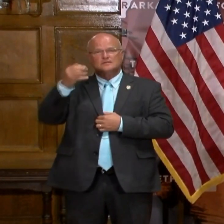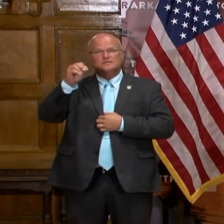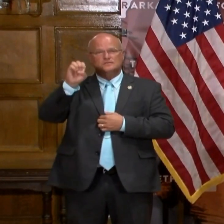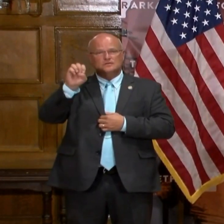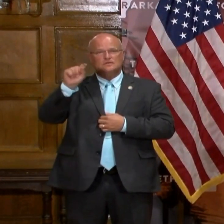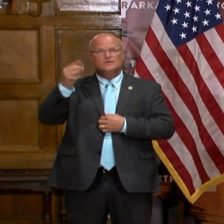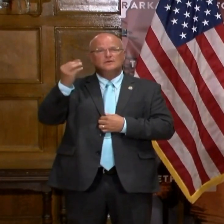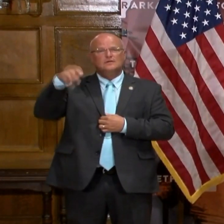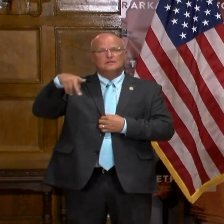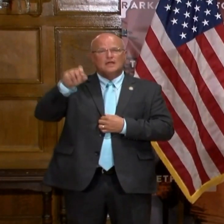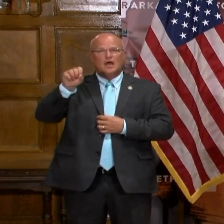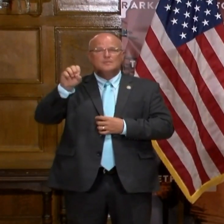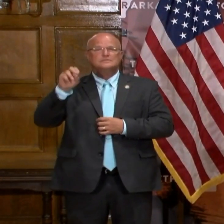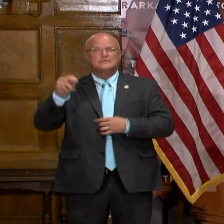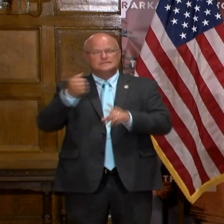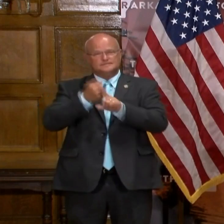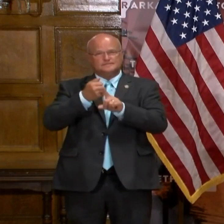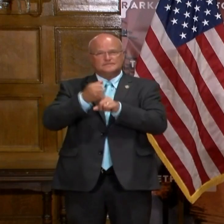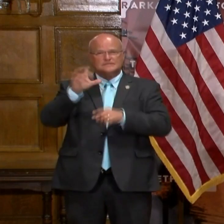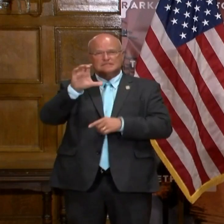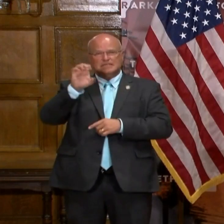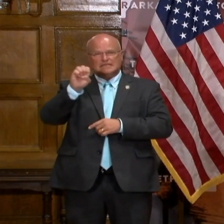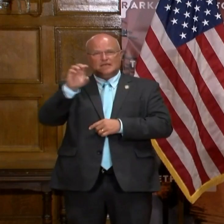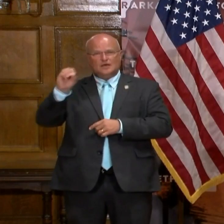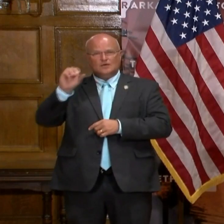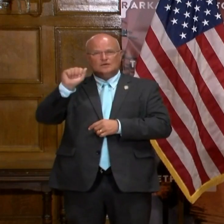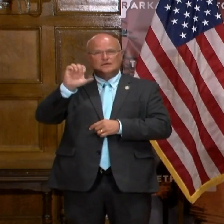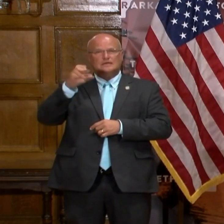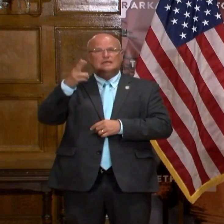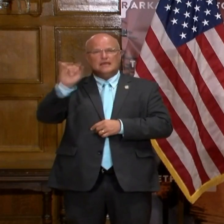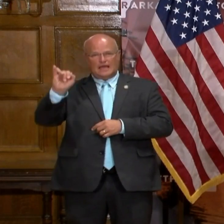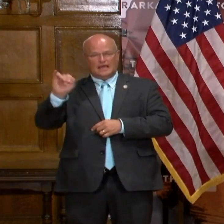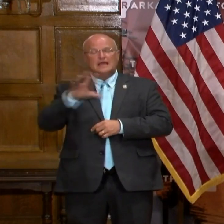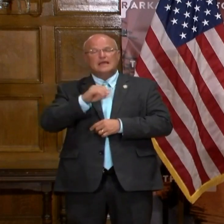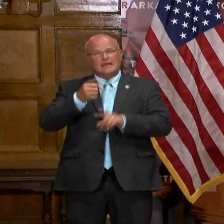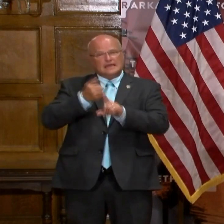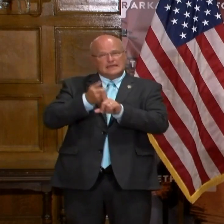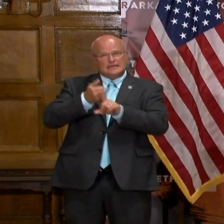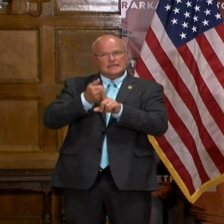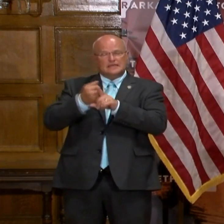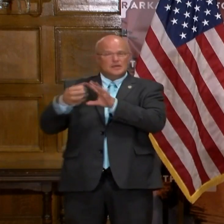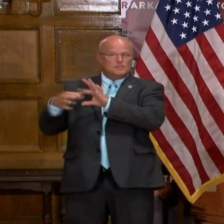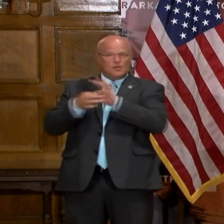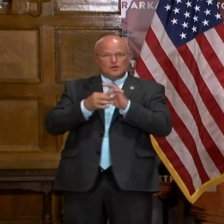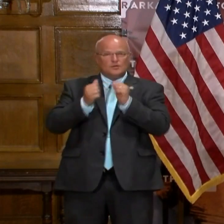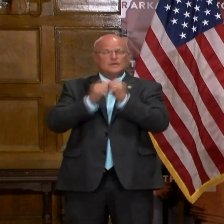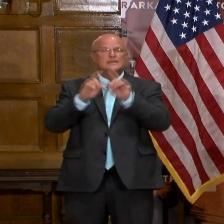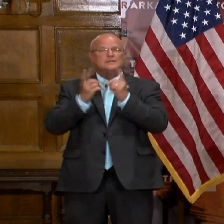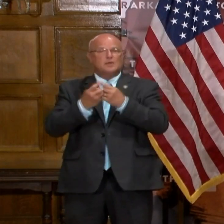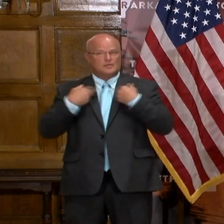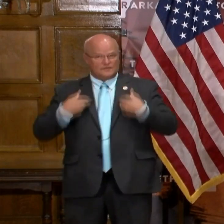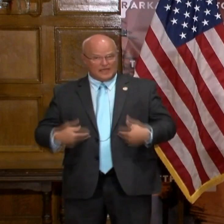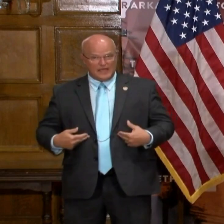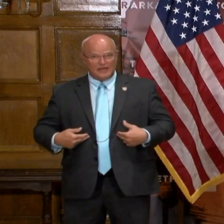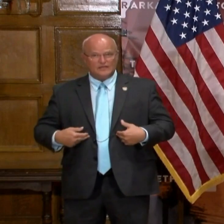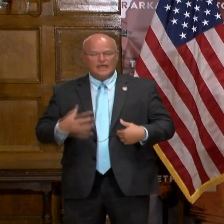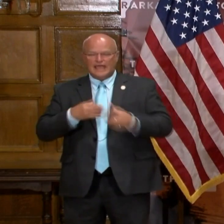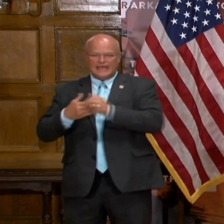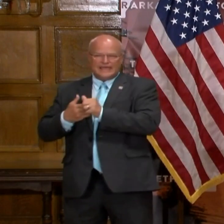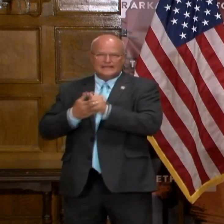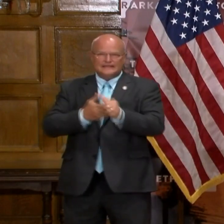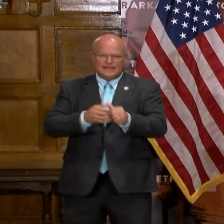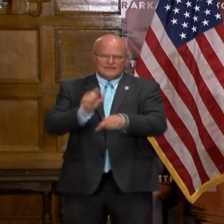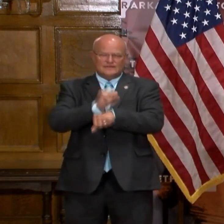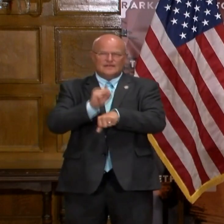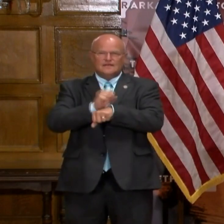Thompson, who is CEO of ACI, and he is partnered with the Department of Health and led the effort in